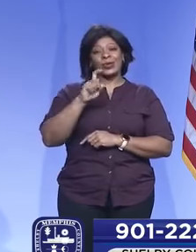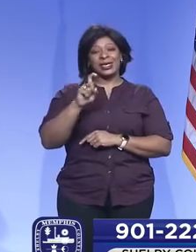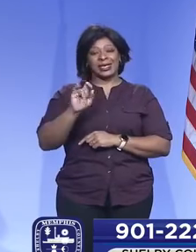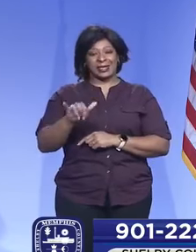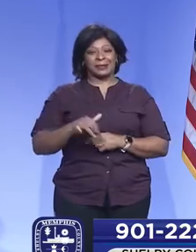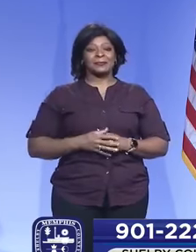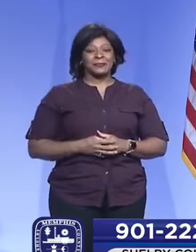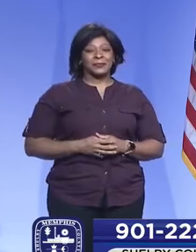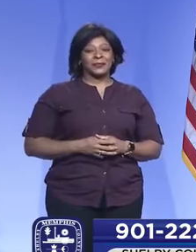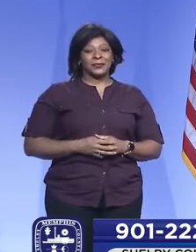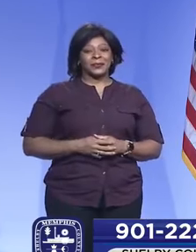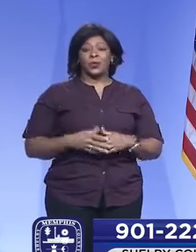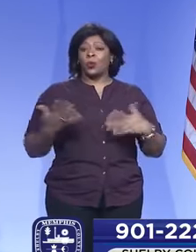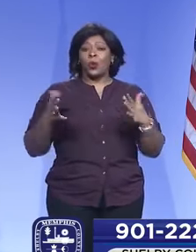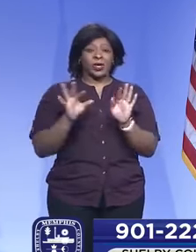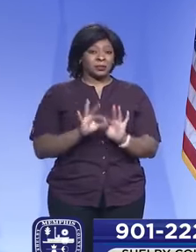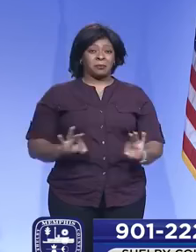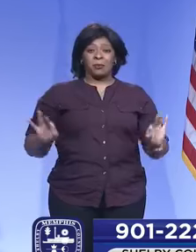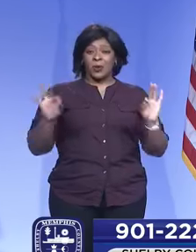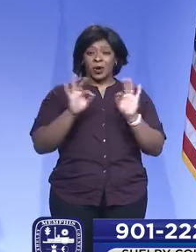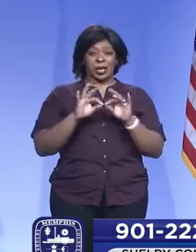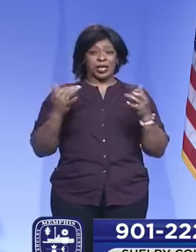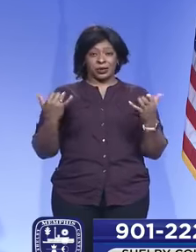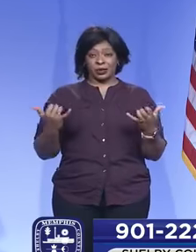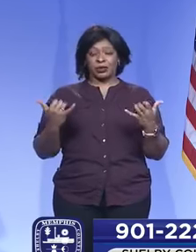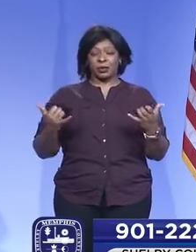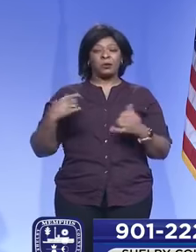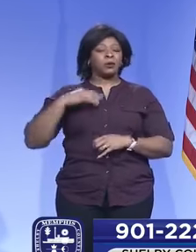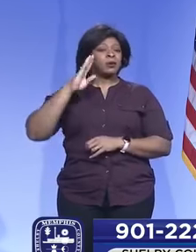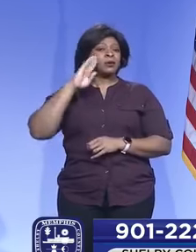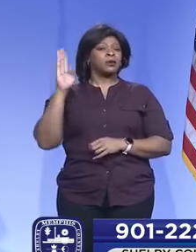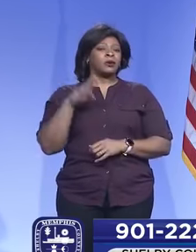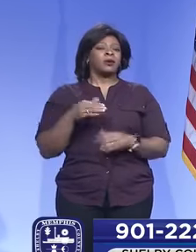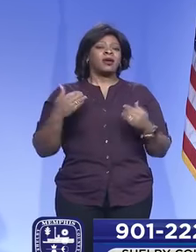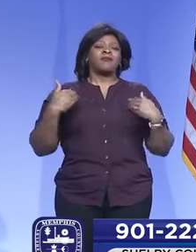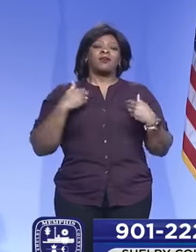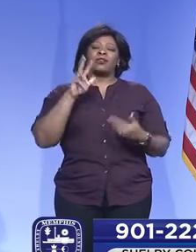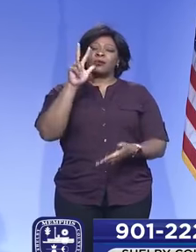care. What is important at the current time, we know that we have